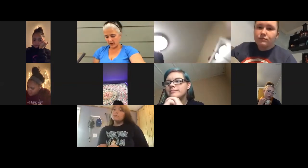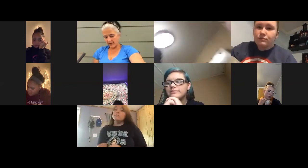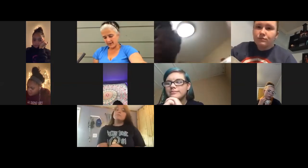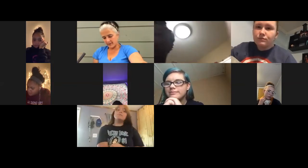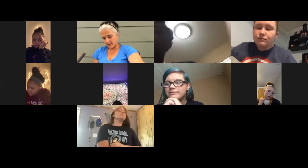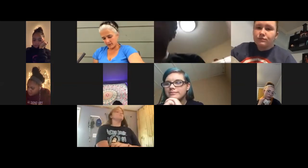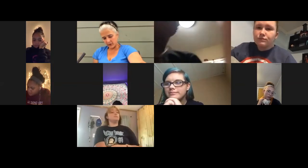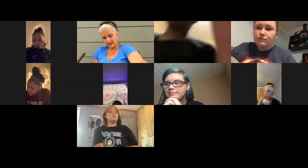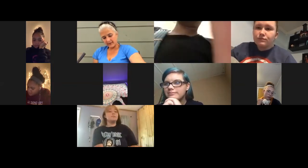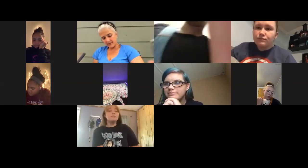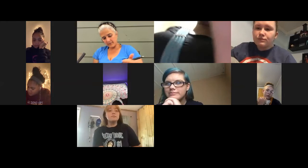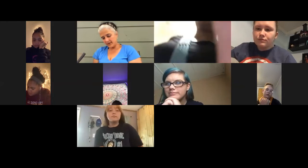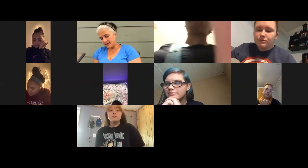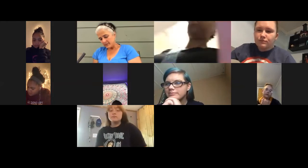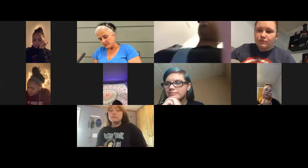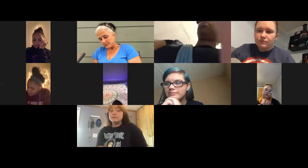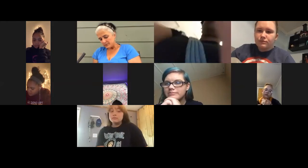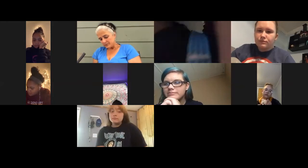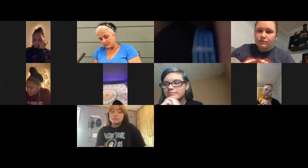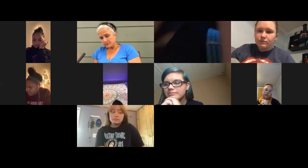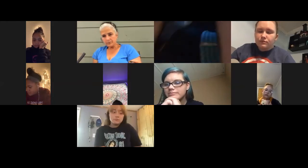Nope. All right. Really quick. All